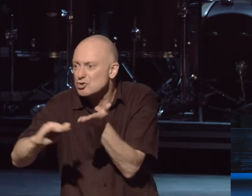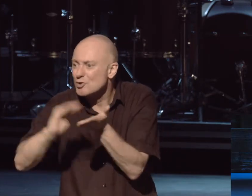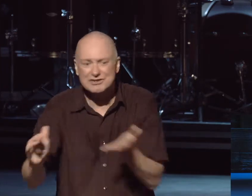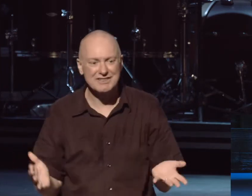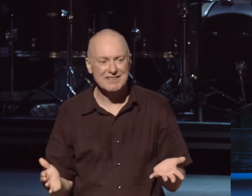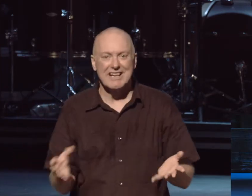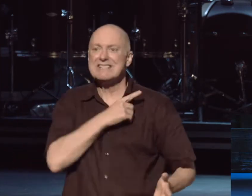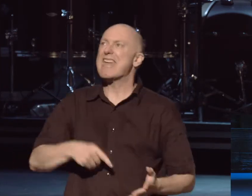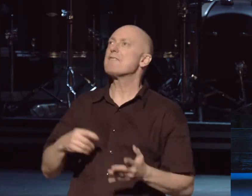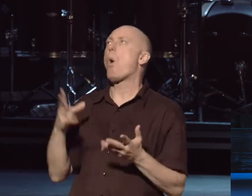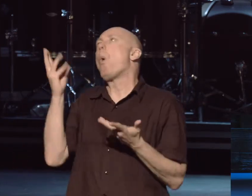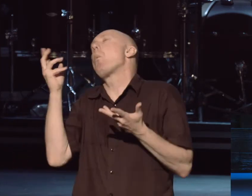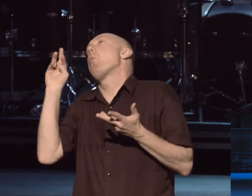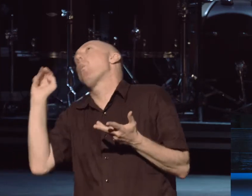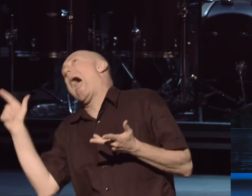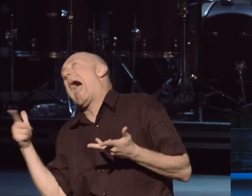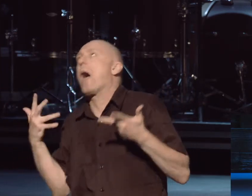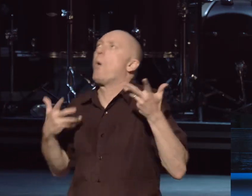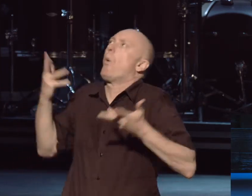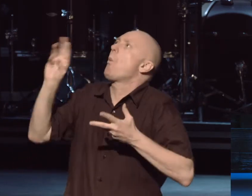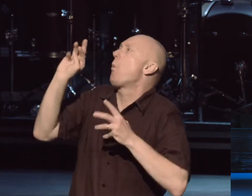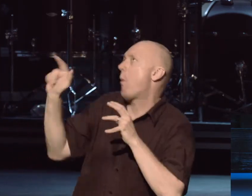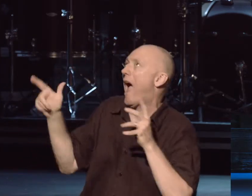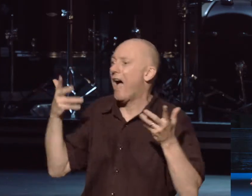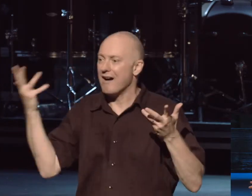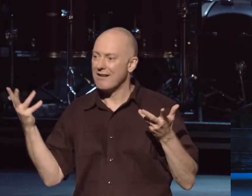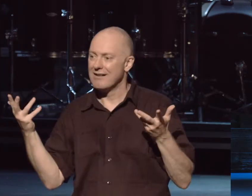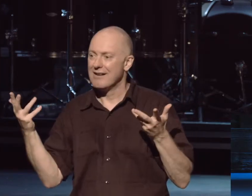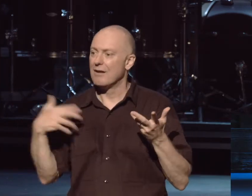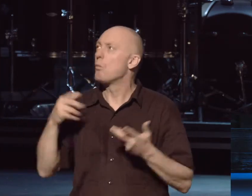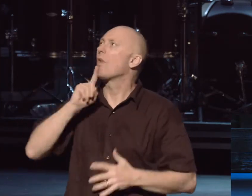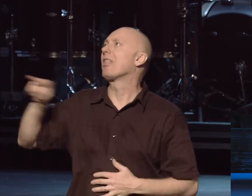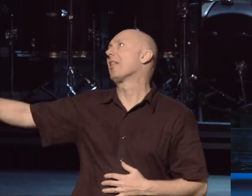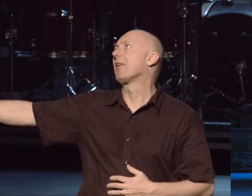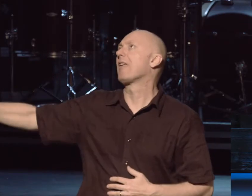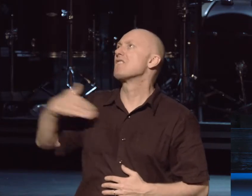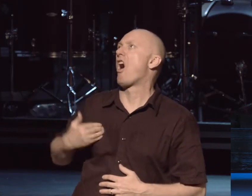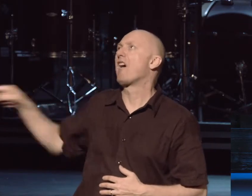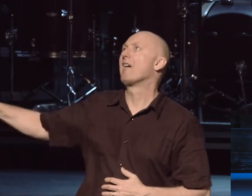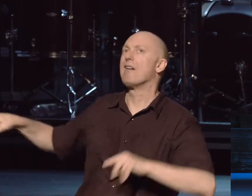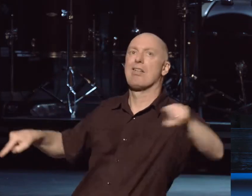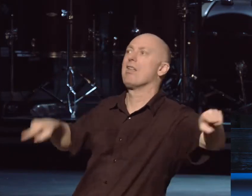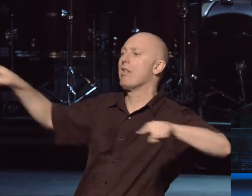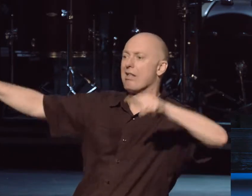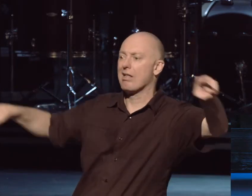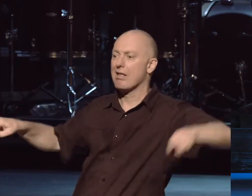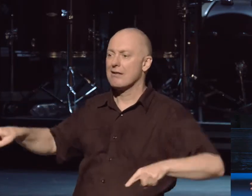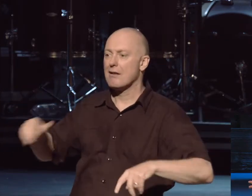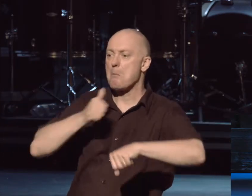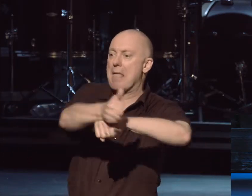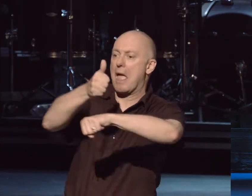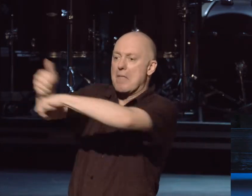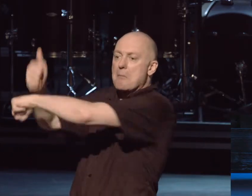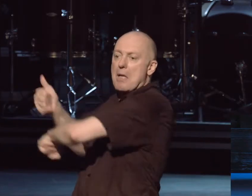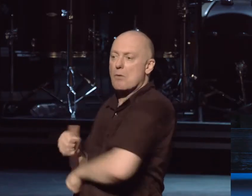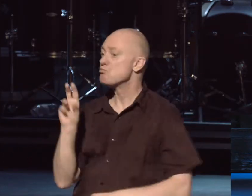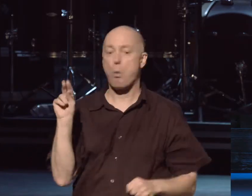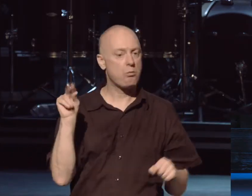Notice there's no rationalization. Notice there's no fault finding. Notice there's no blame